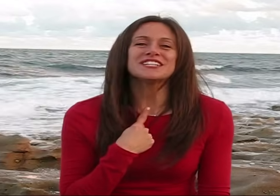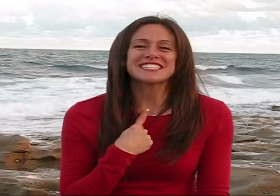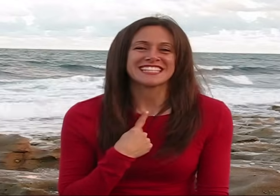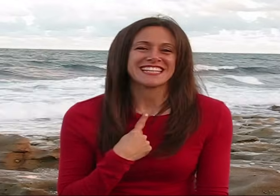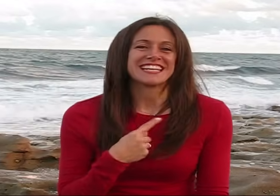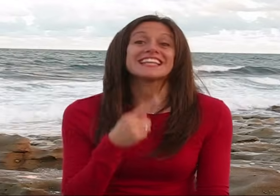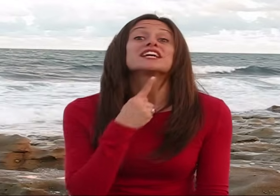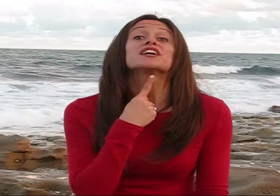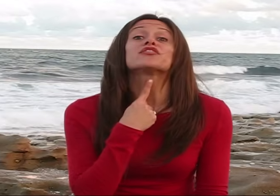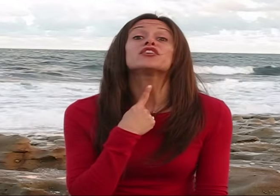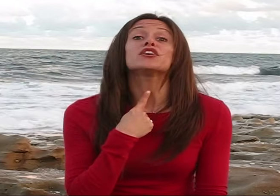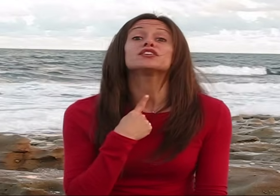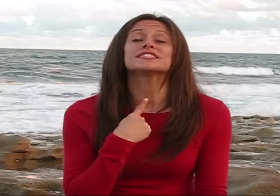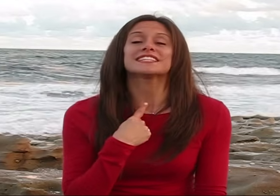thirsty, thirsty,